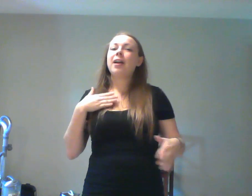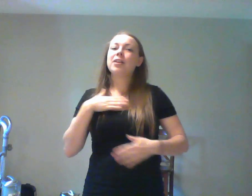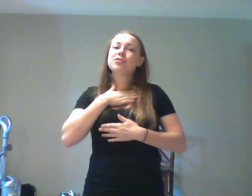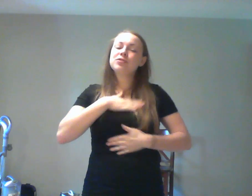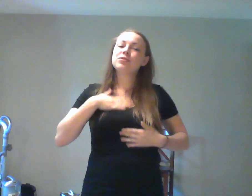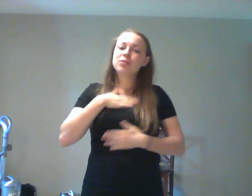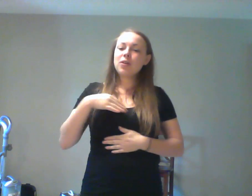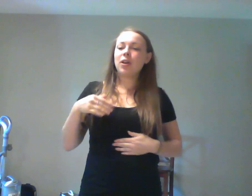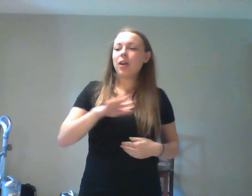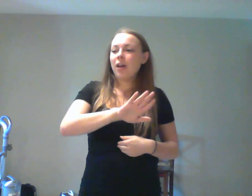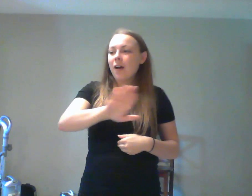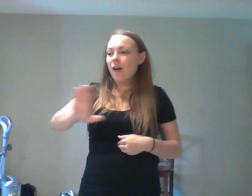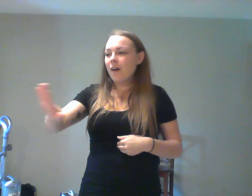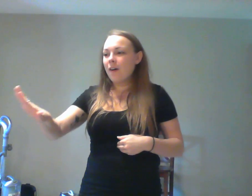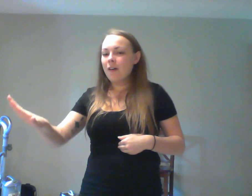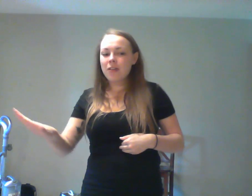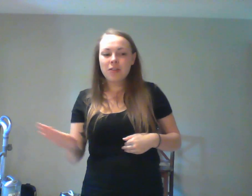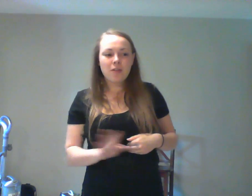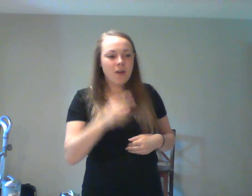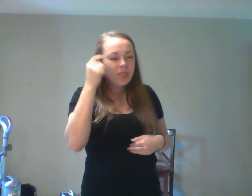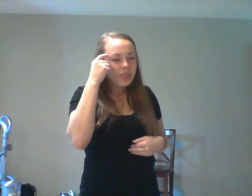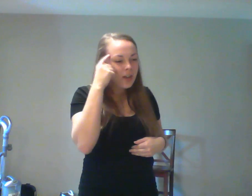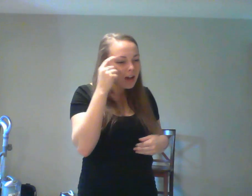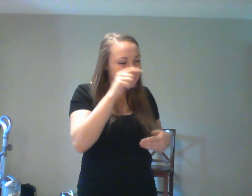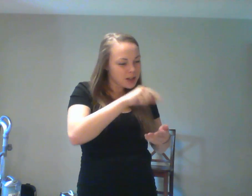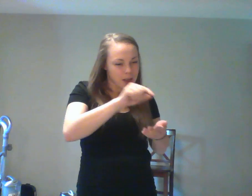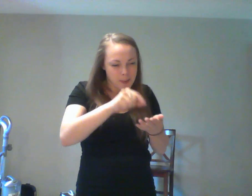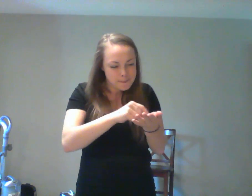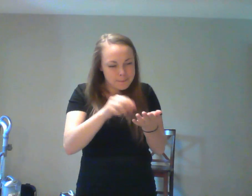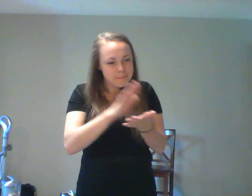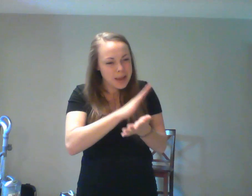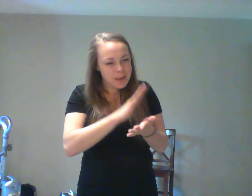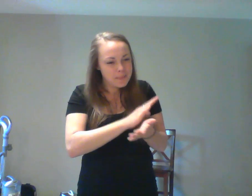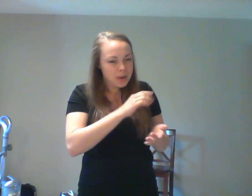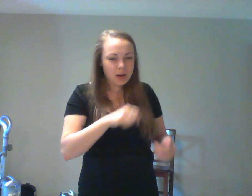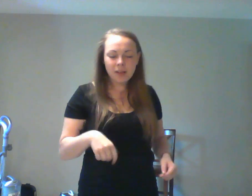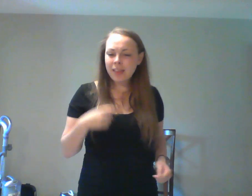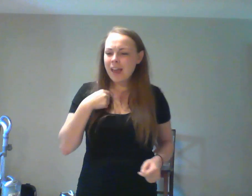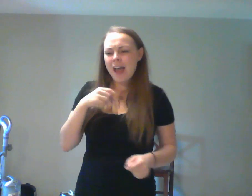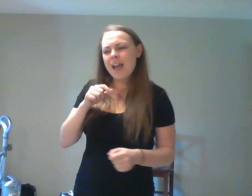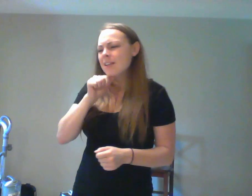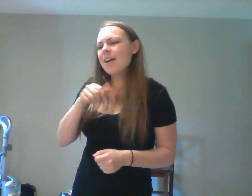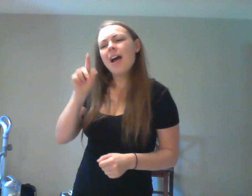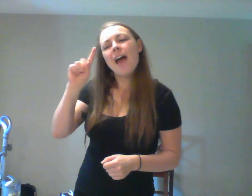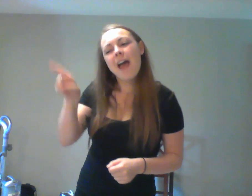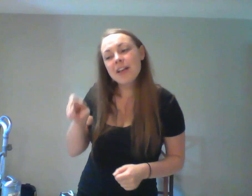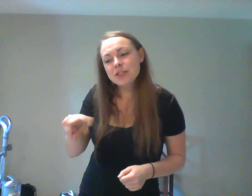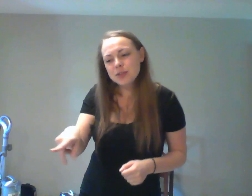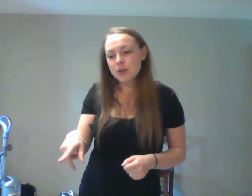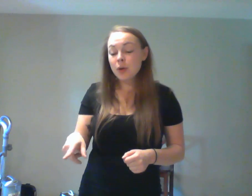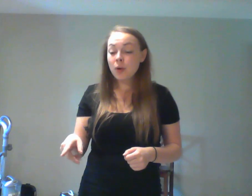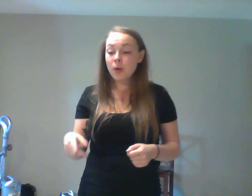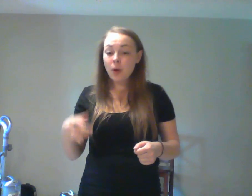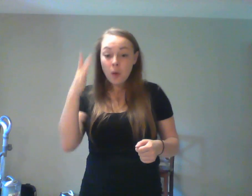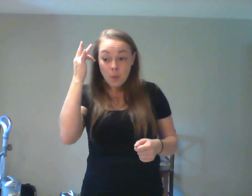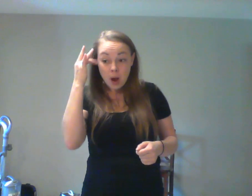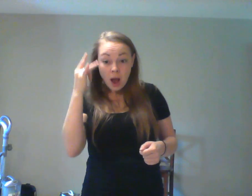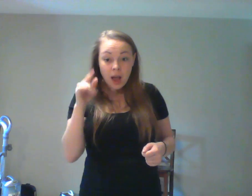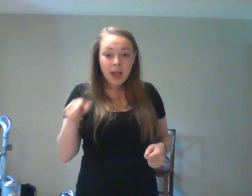could tell exactly what you guys were thinking. So when I came around, I didn't have to ask you, hey, Jared, what were you thinking about this? I was able to see his